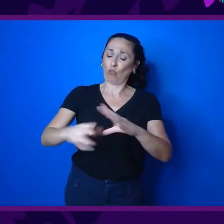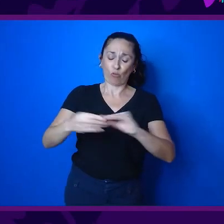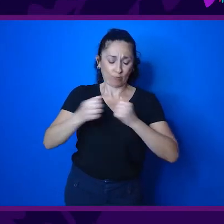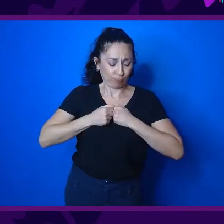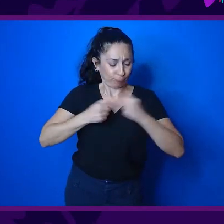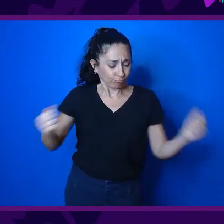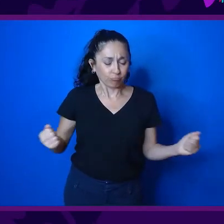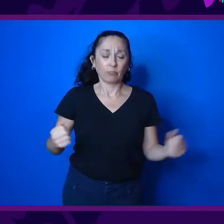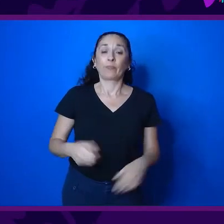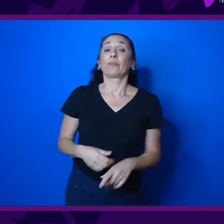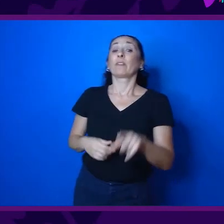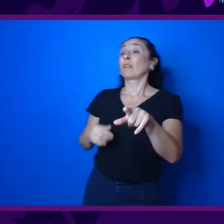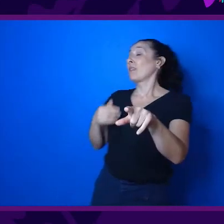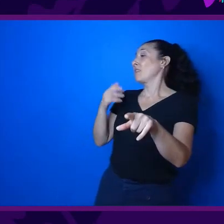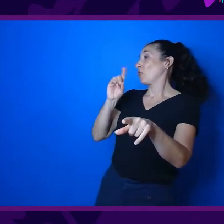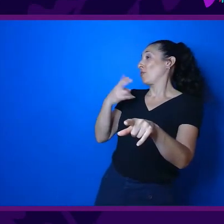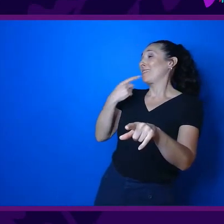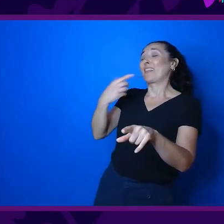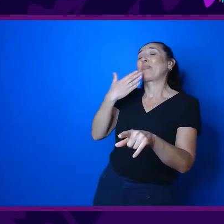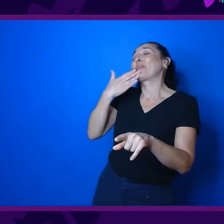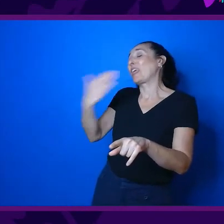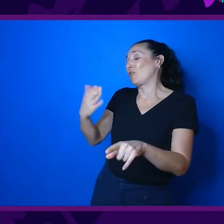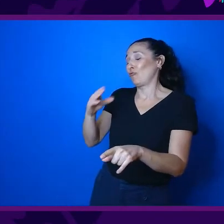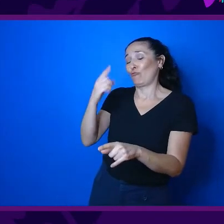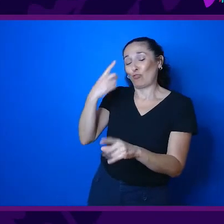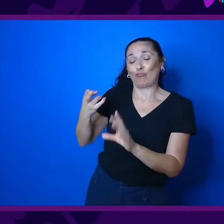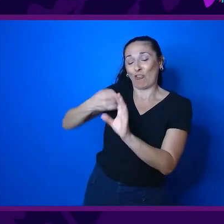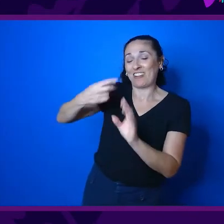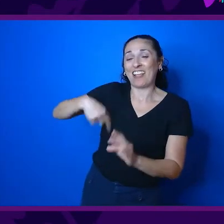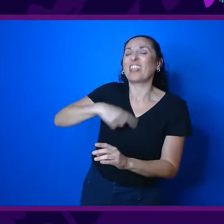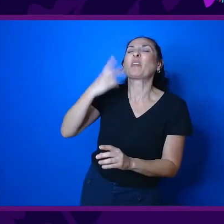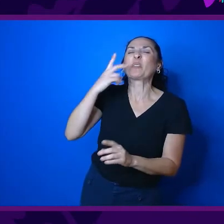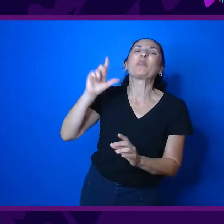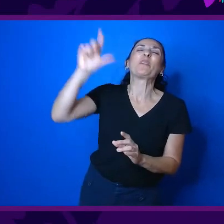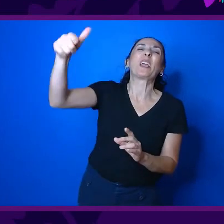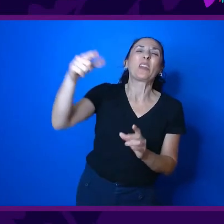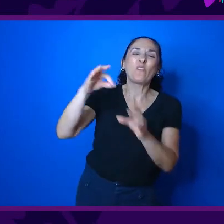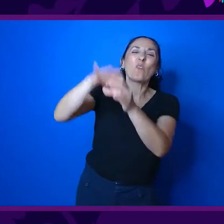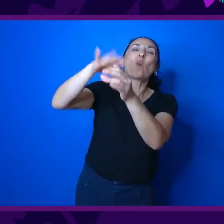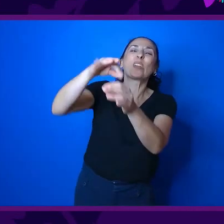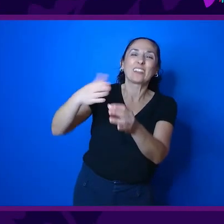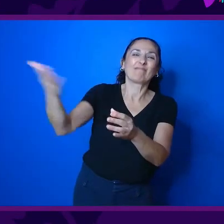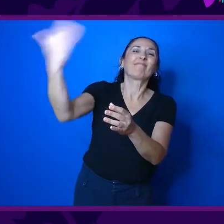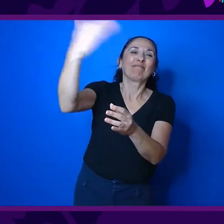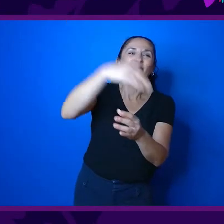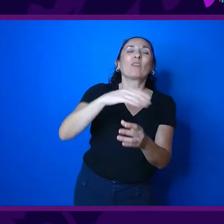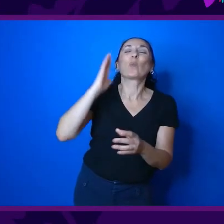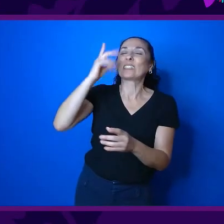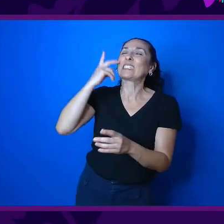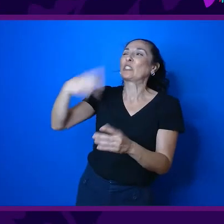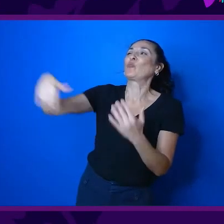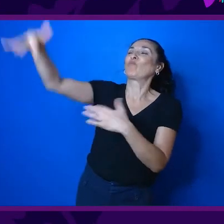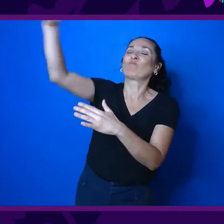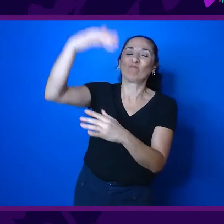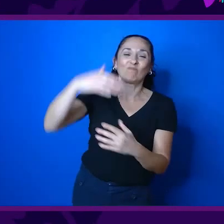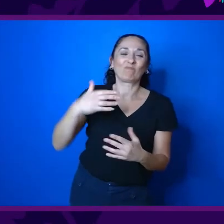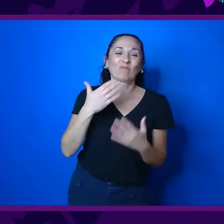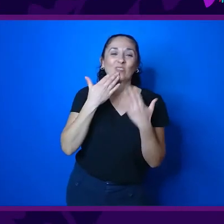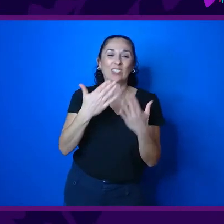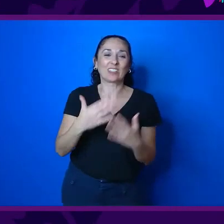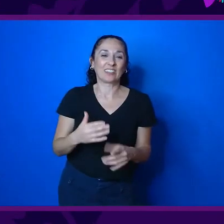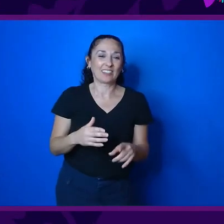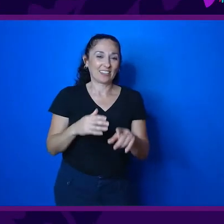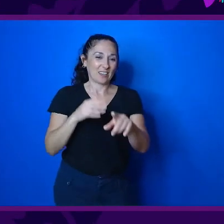you very much for joining us, and I'll see you out there on the campaign trail, okay? Getting out the vote. Thank you. Organizing. Feliz cumpleaños.